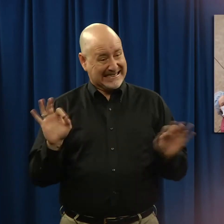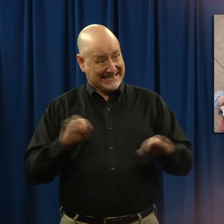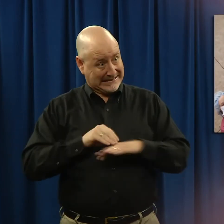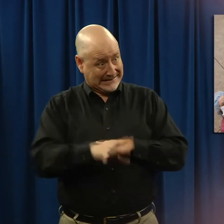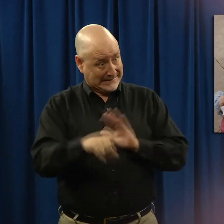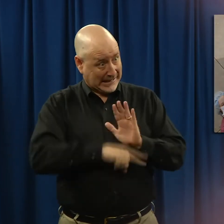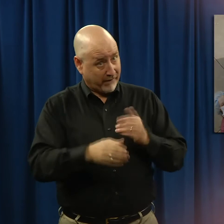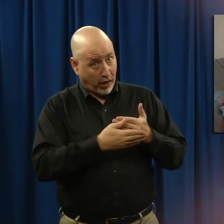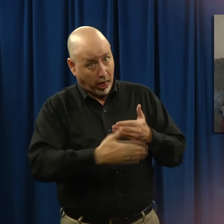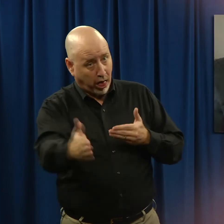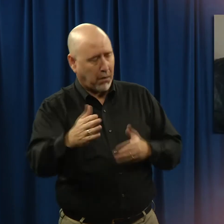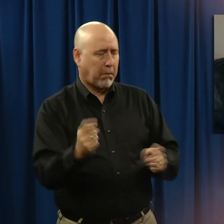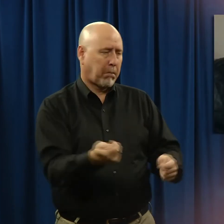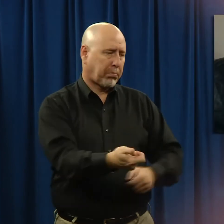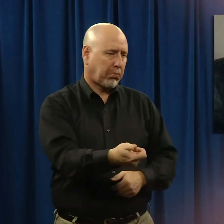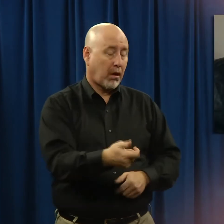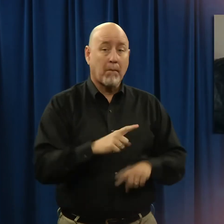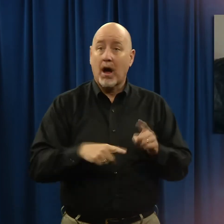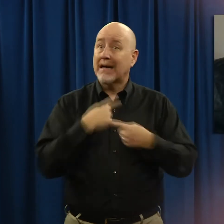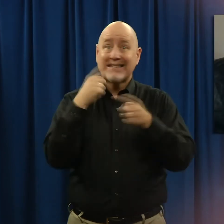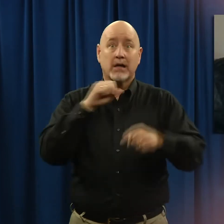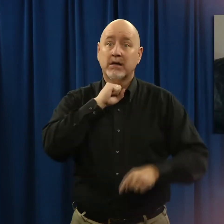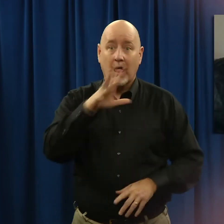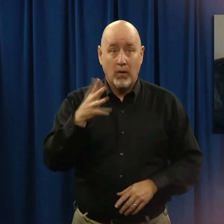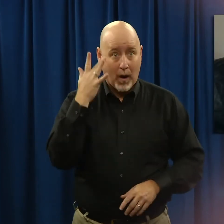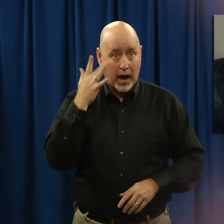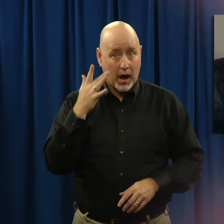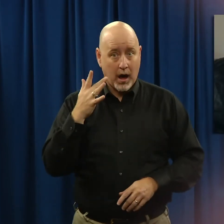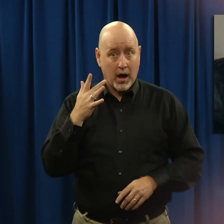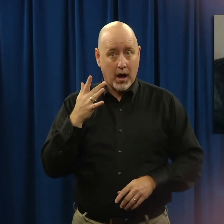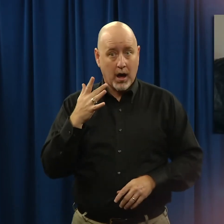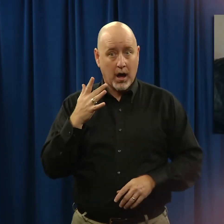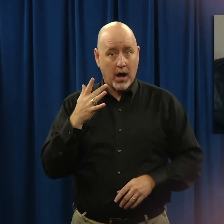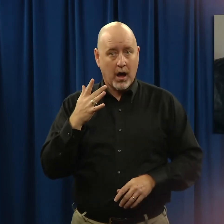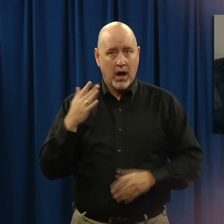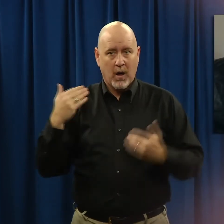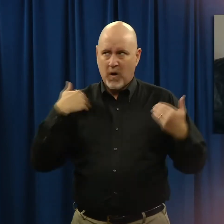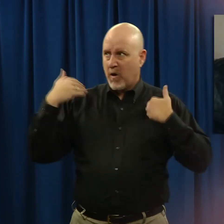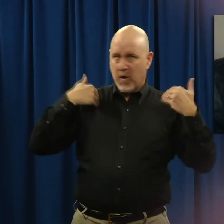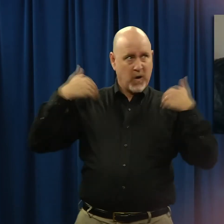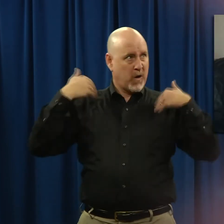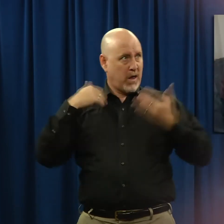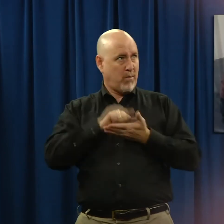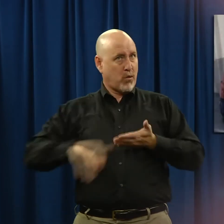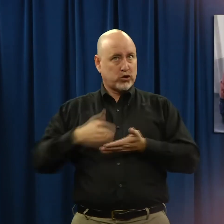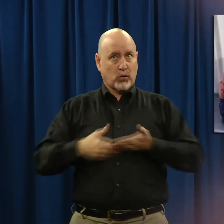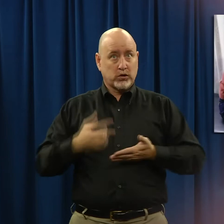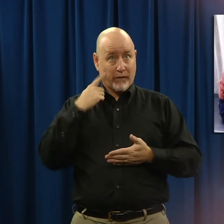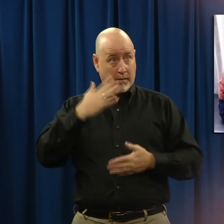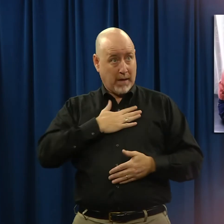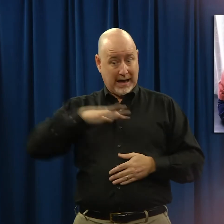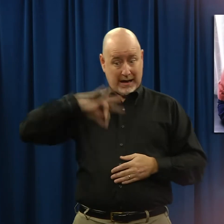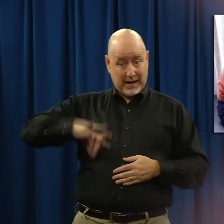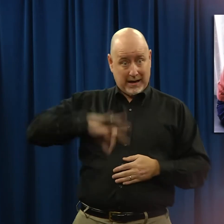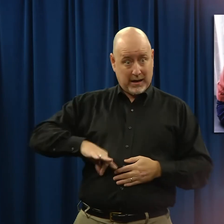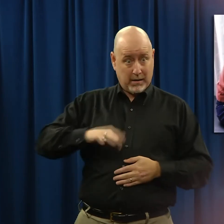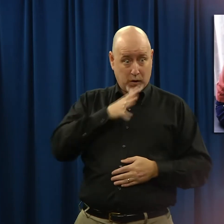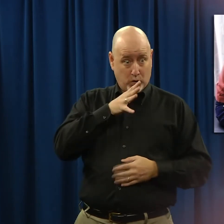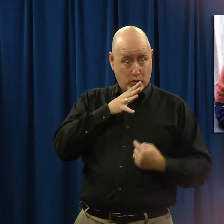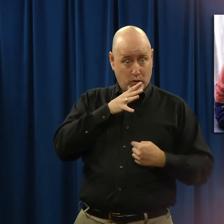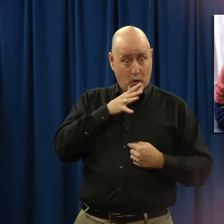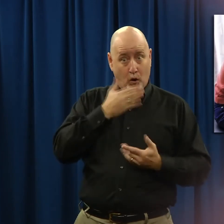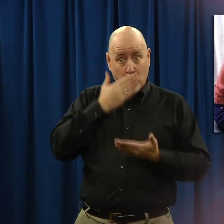effects. They're not told that the pressure that's put upon them to have an abortion is not for their own well-being or for